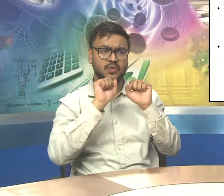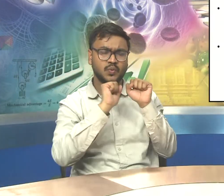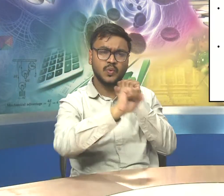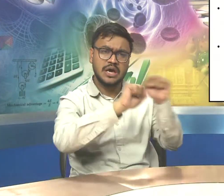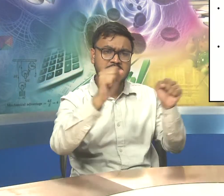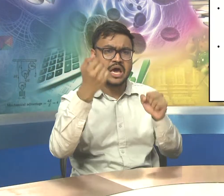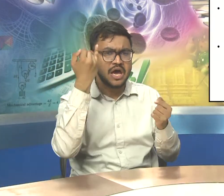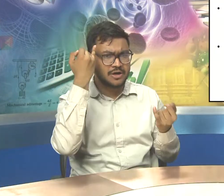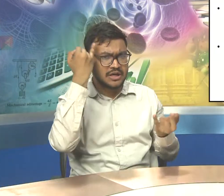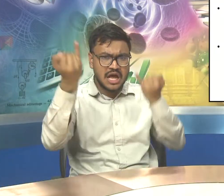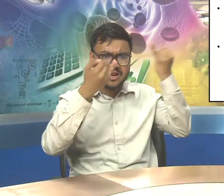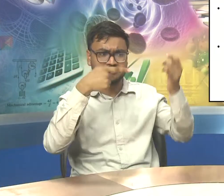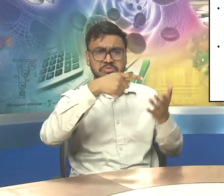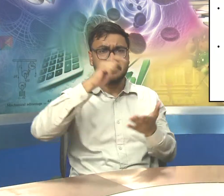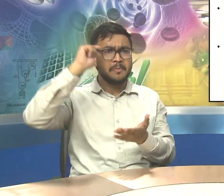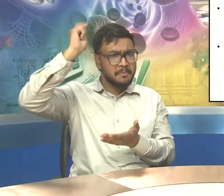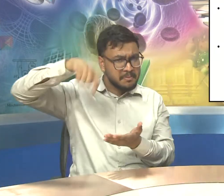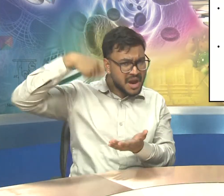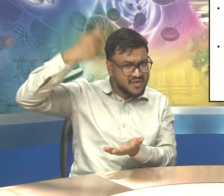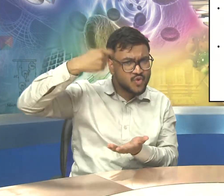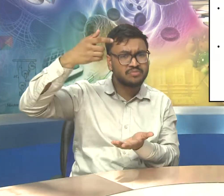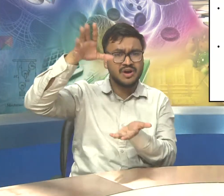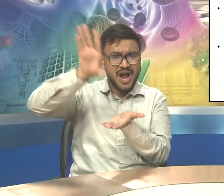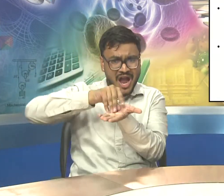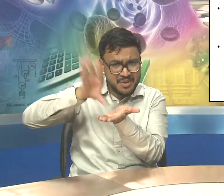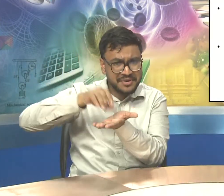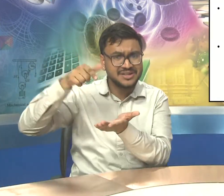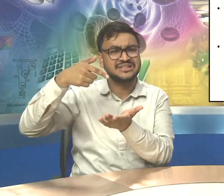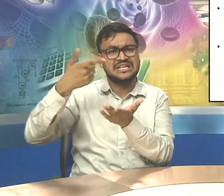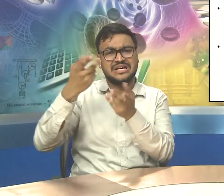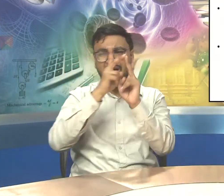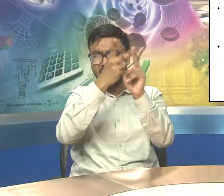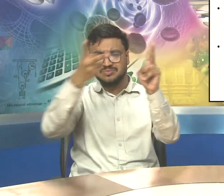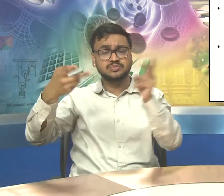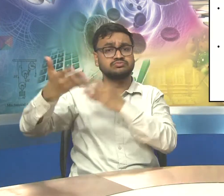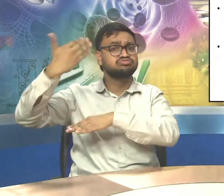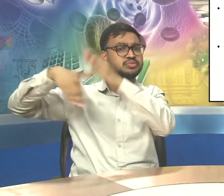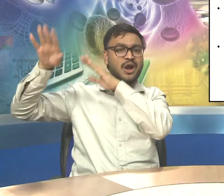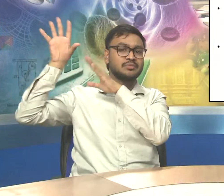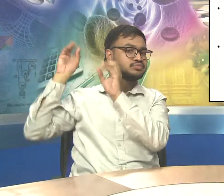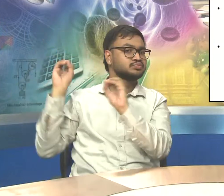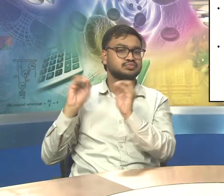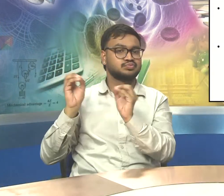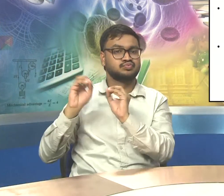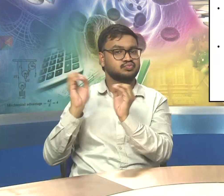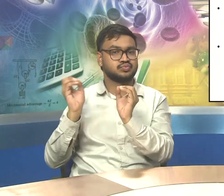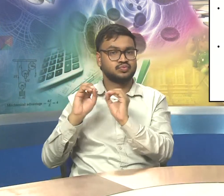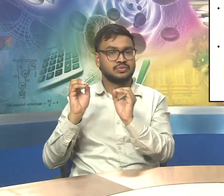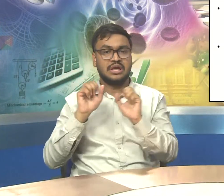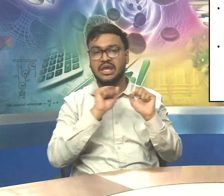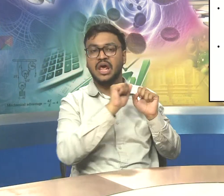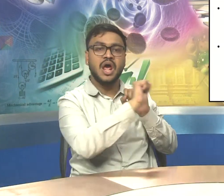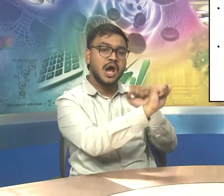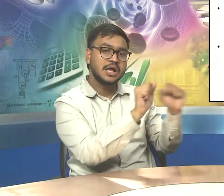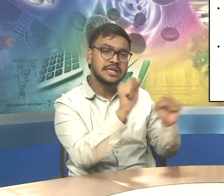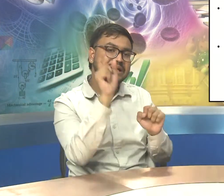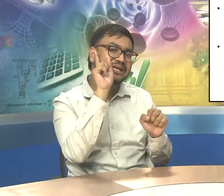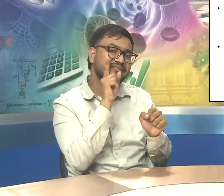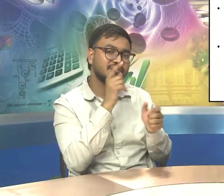was no video recording when it started, but we do know what it is, the invention of